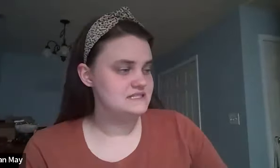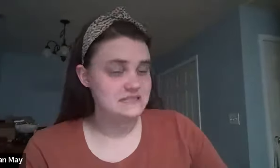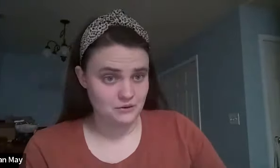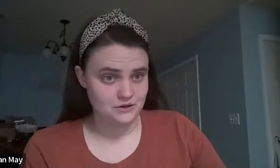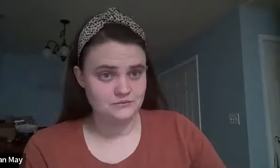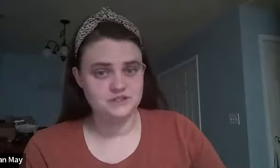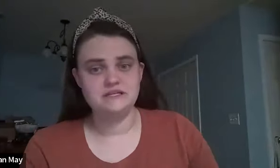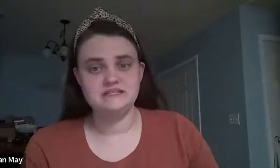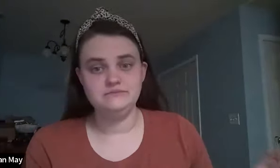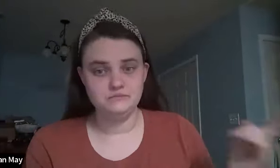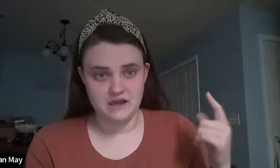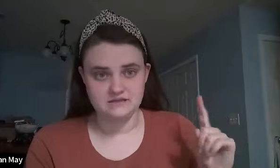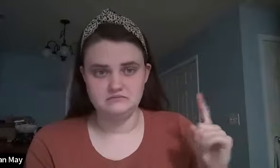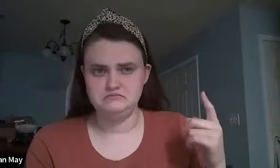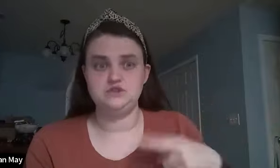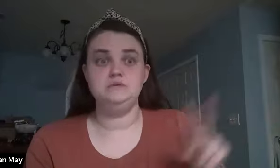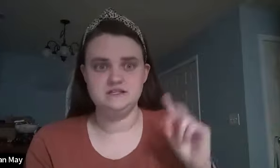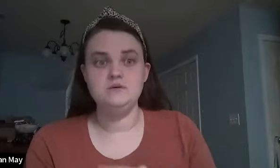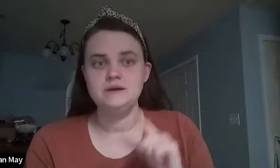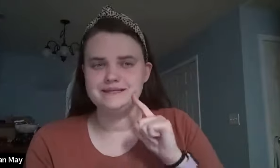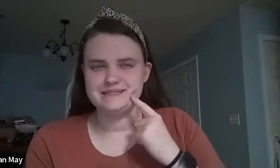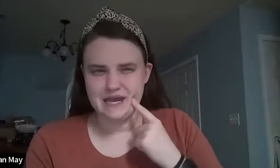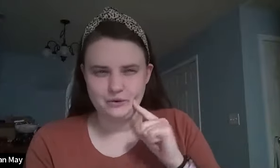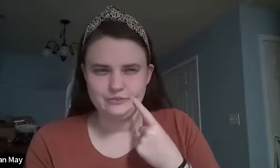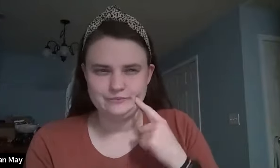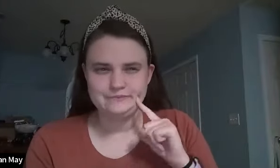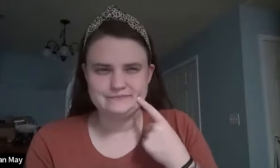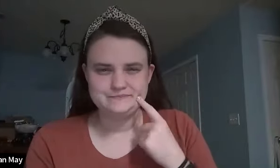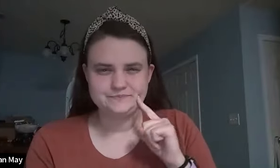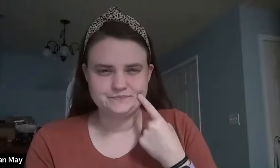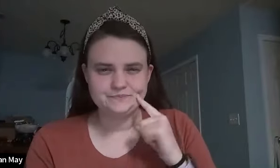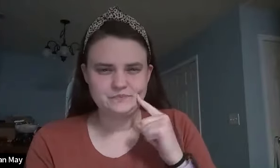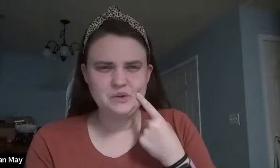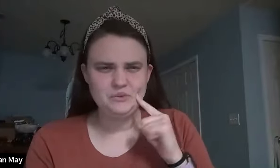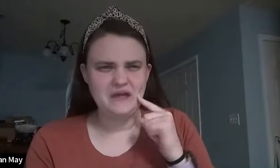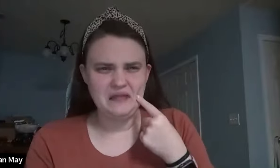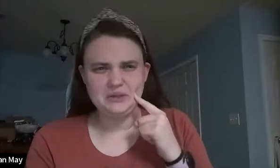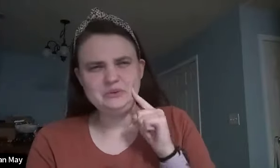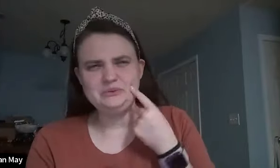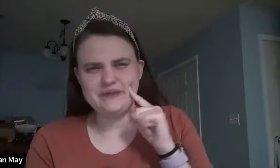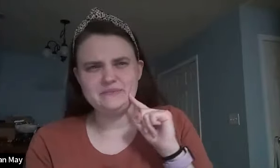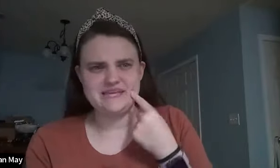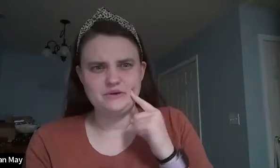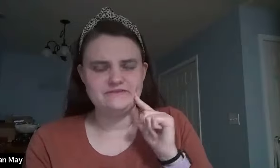is sour, which we did last 2 weeks ago. Sour. With that like, ooh, that was sour